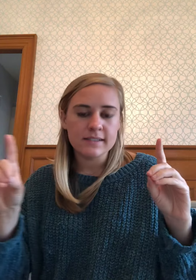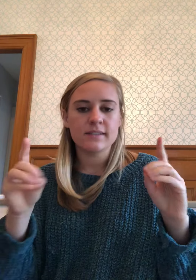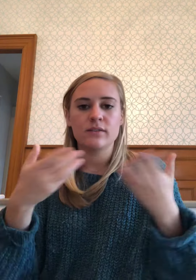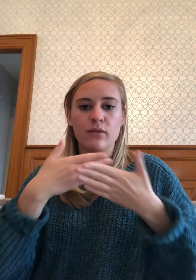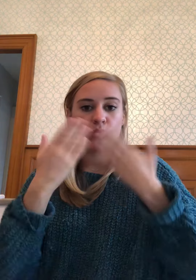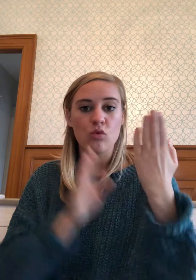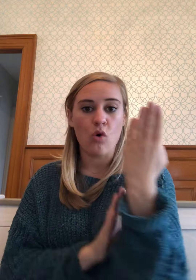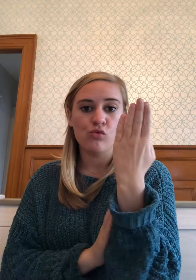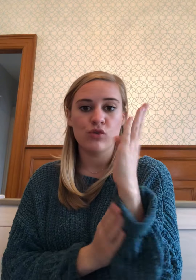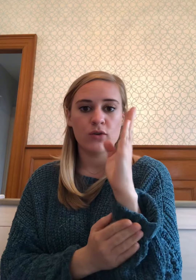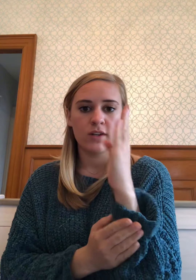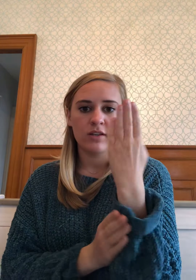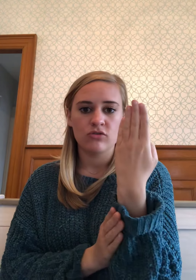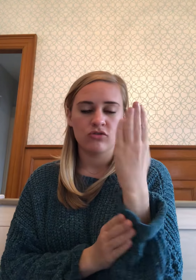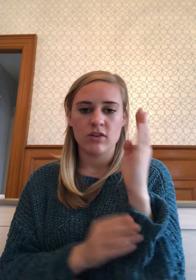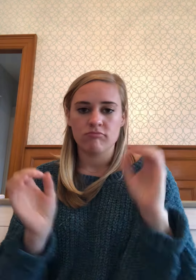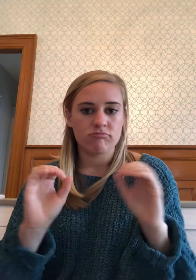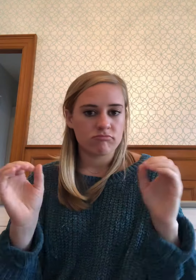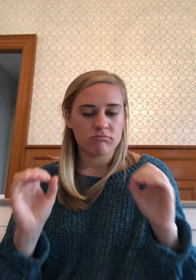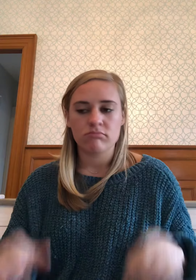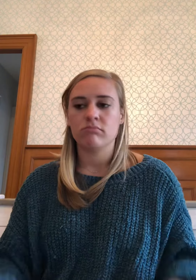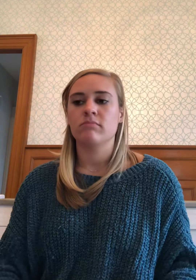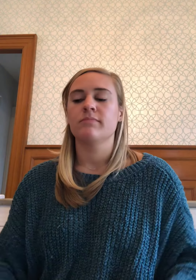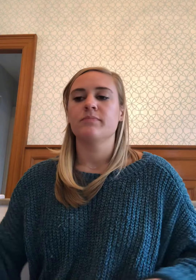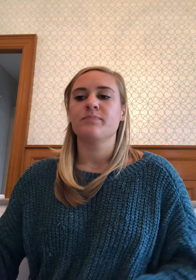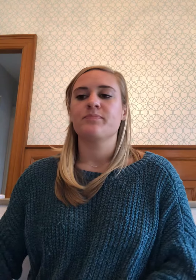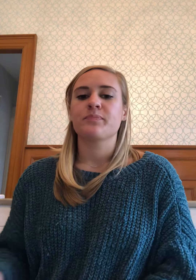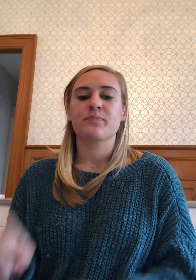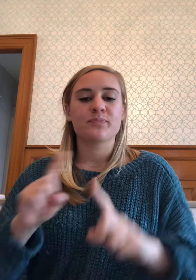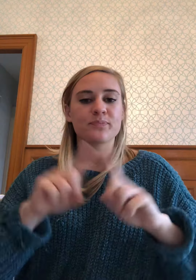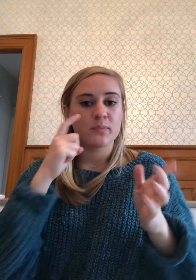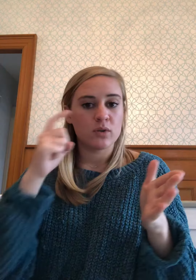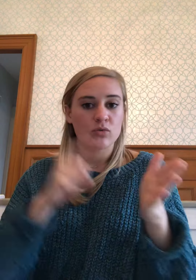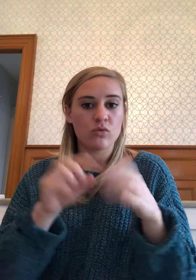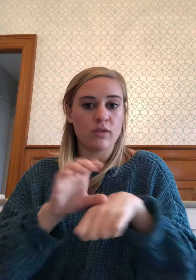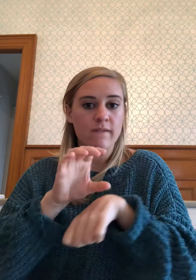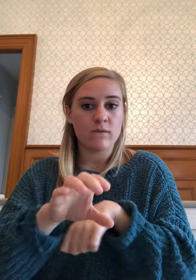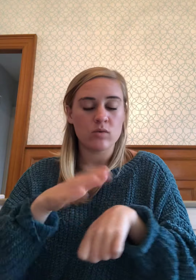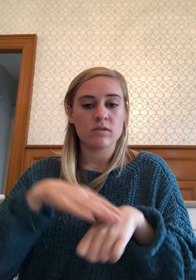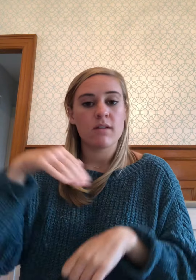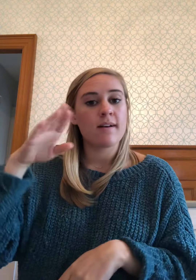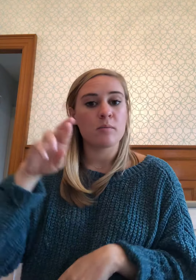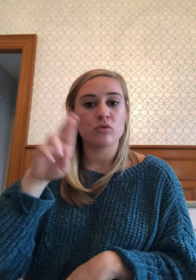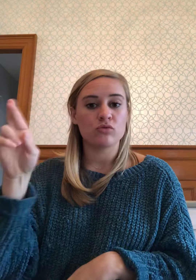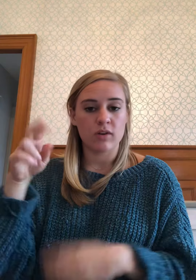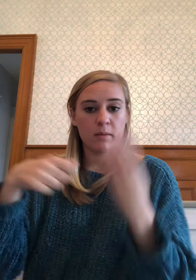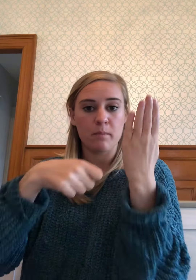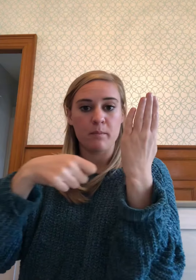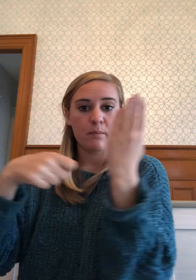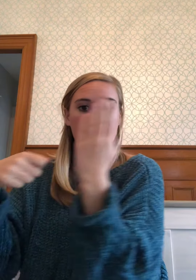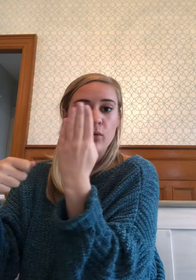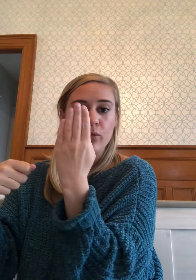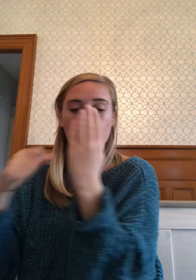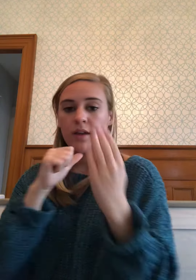But notice the force on the upper right, which is a pulling force, isn't just a point now, it's